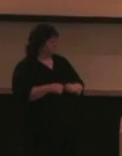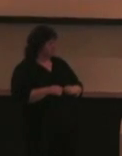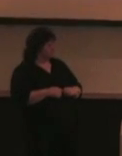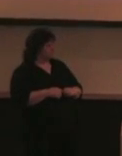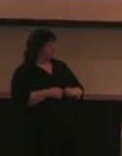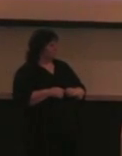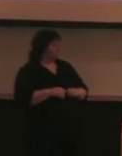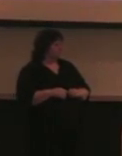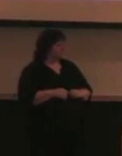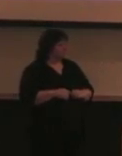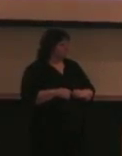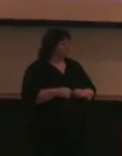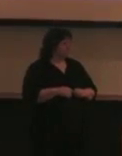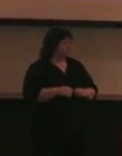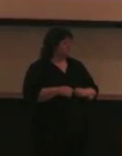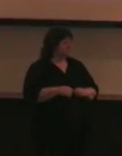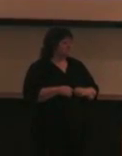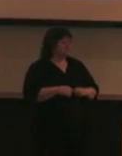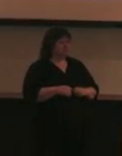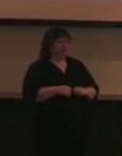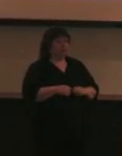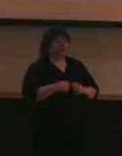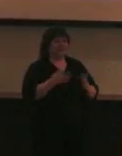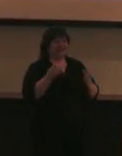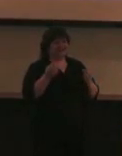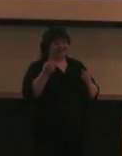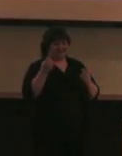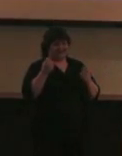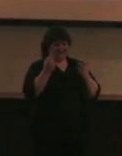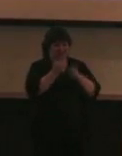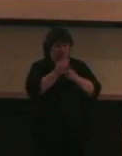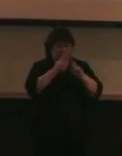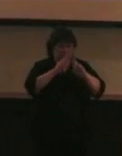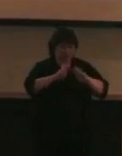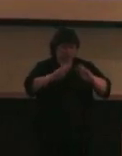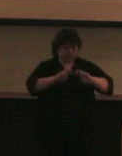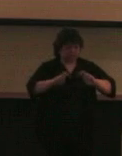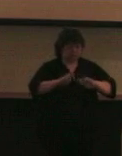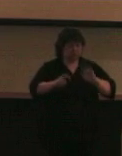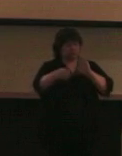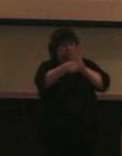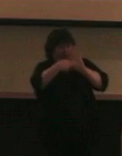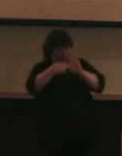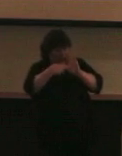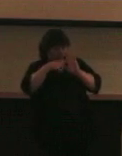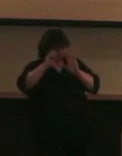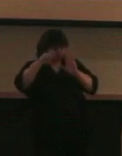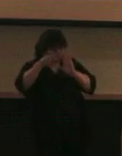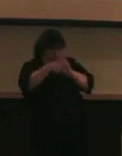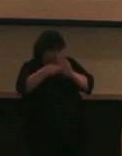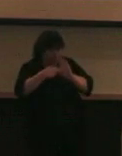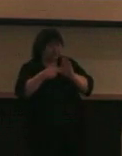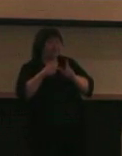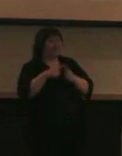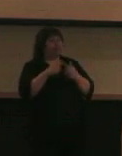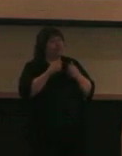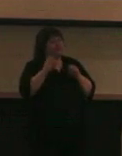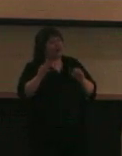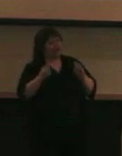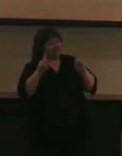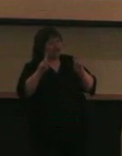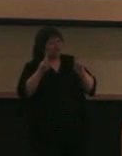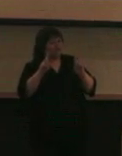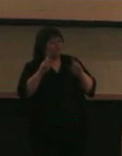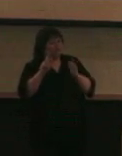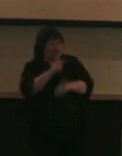missing slide. Anyways, once we come to a conclusion of whatever that diagnosis is, we want to at least educate what the patient